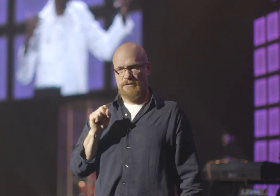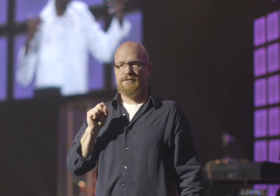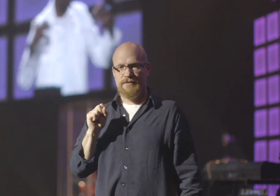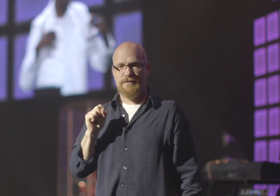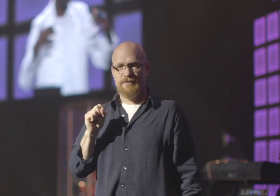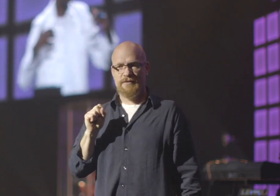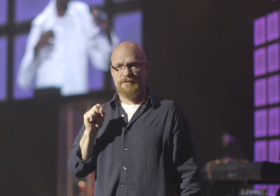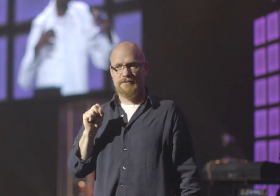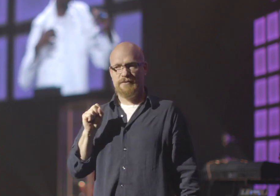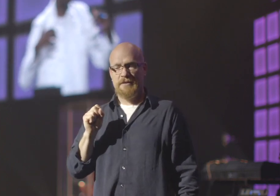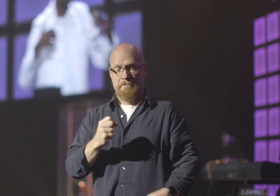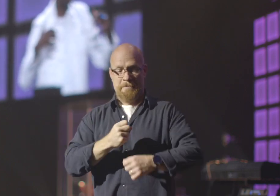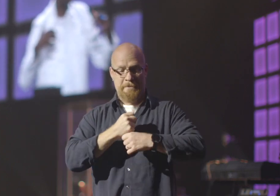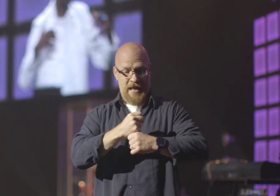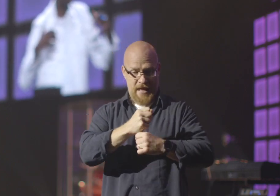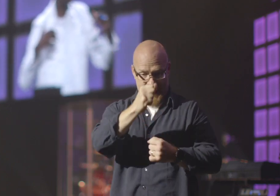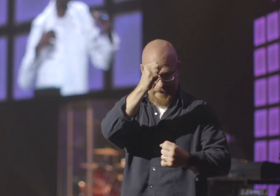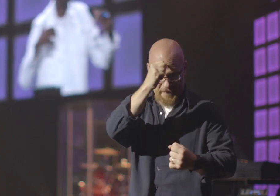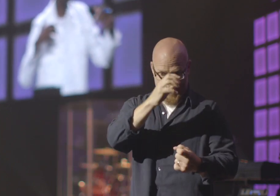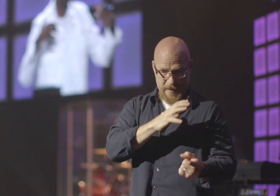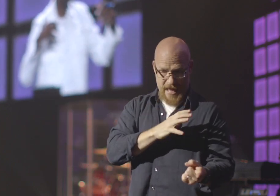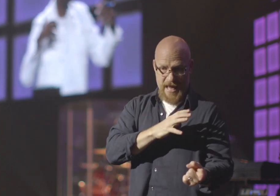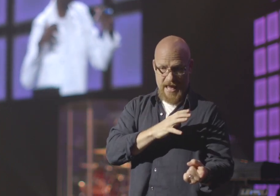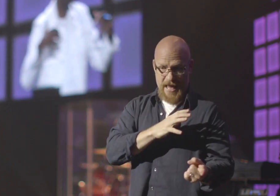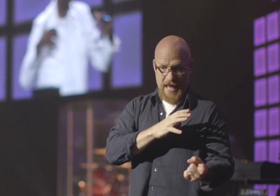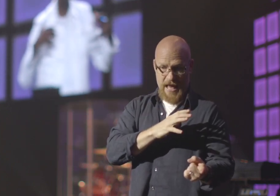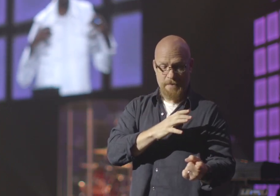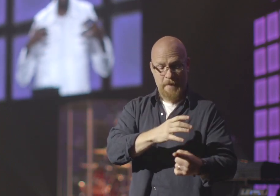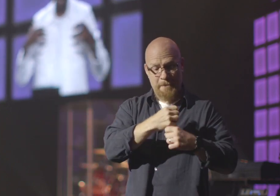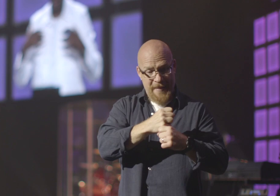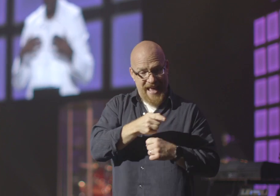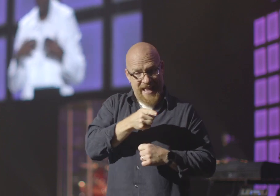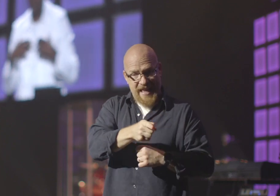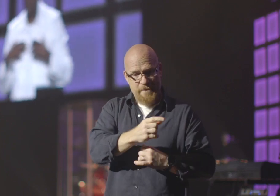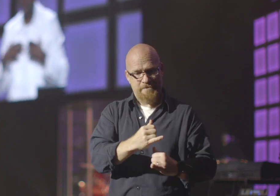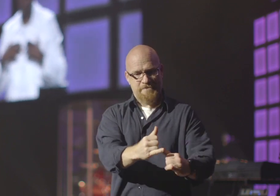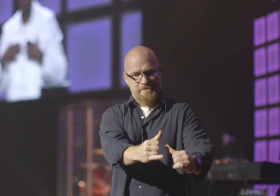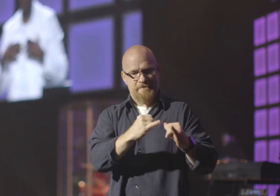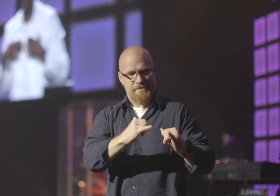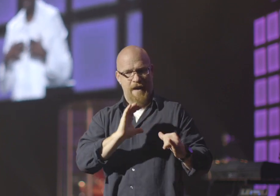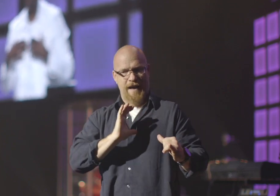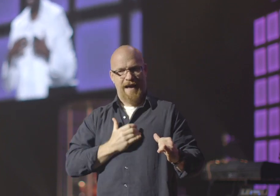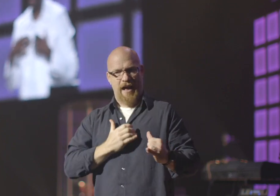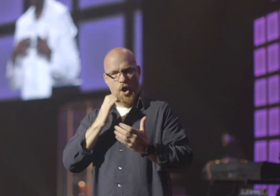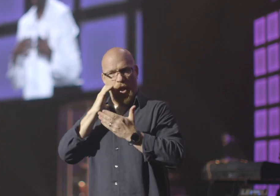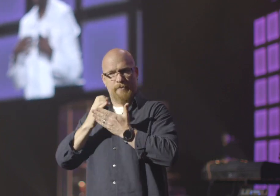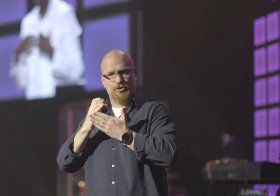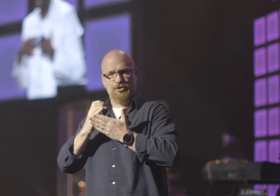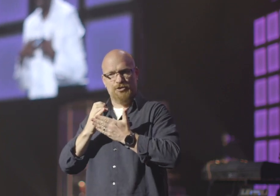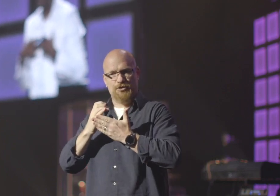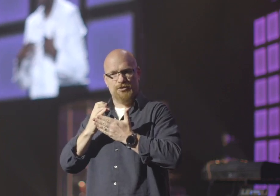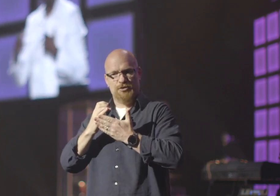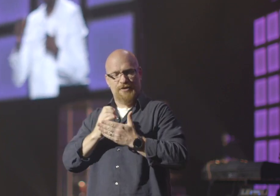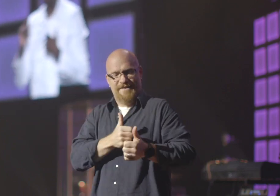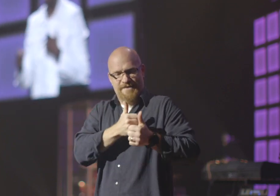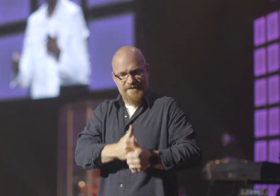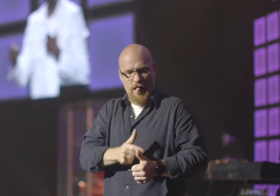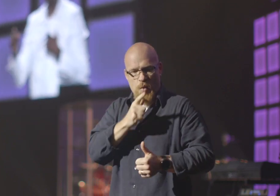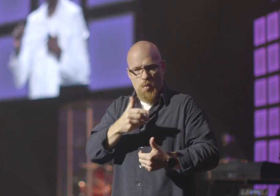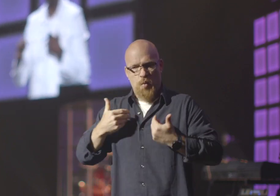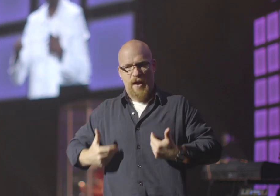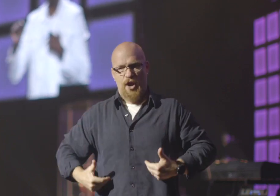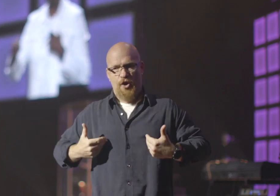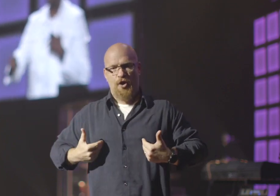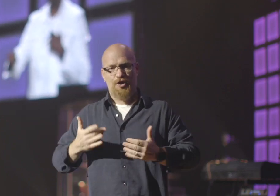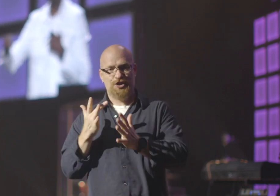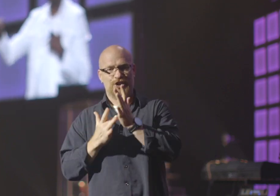us make man." That's what God said. He said, but we want to make him in our image, and we want to make him after our likeness. And then God said,